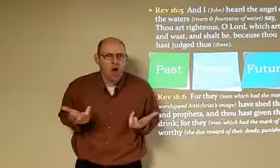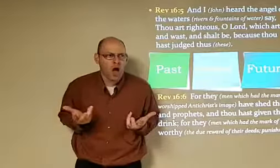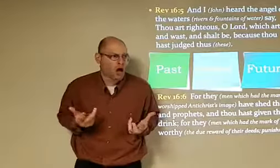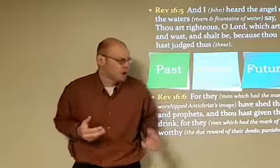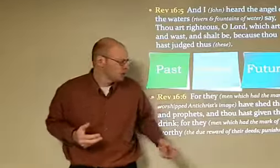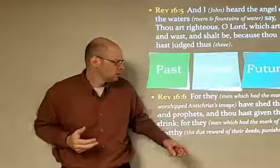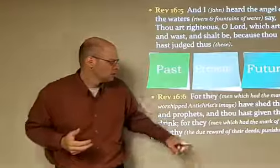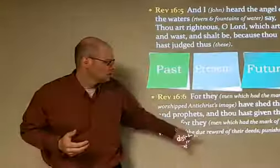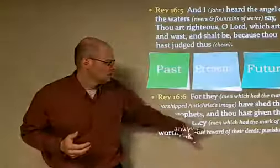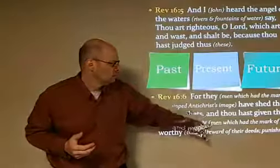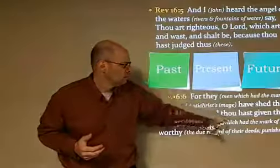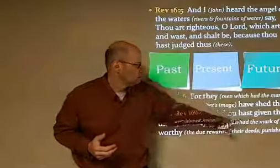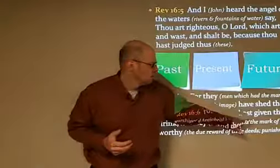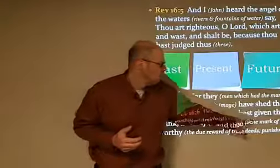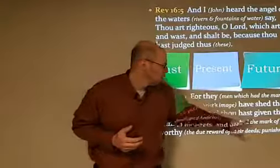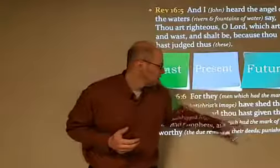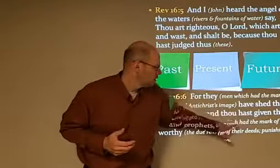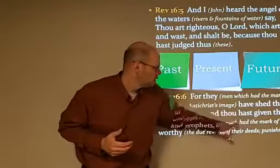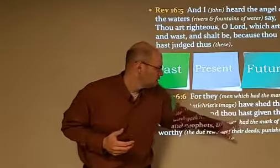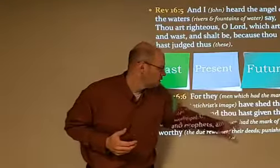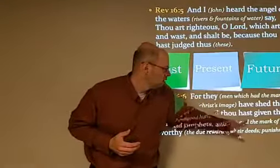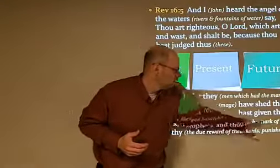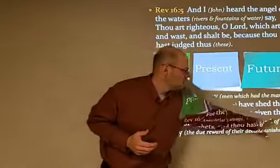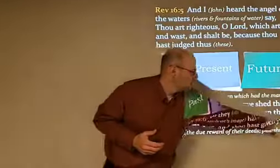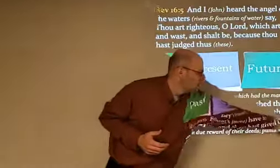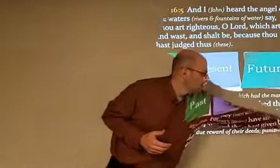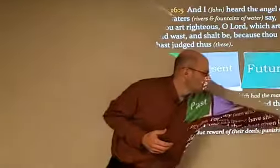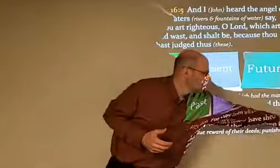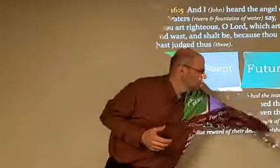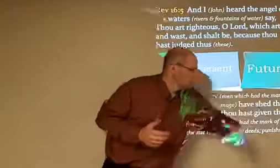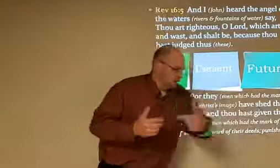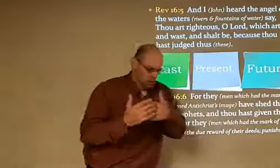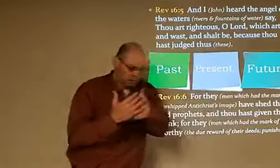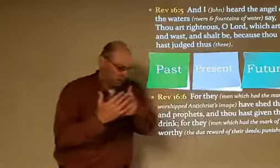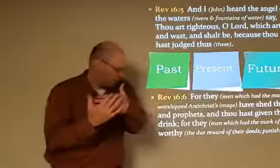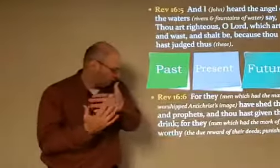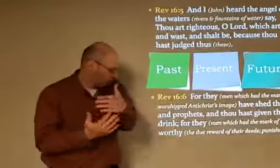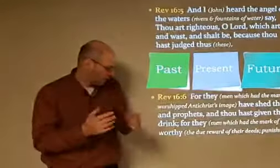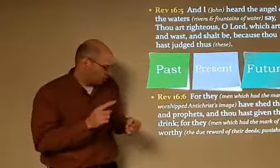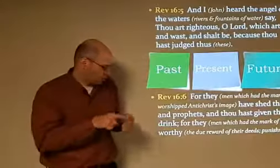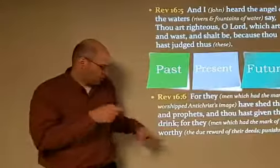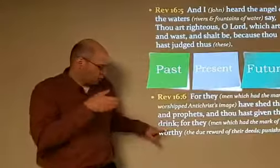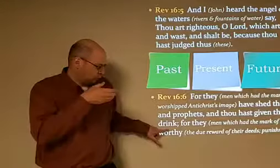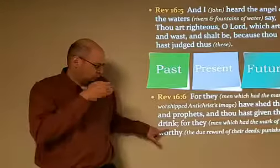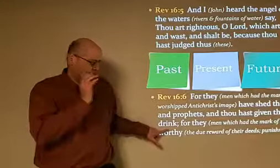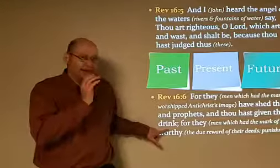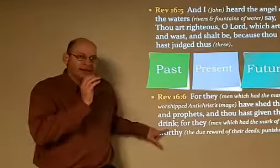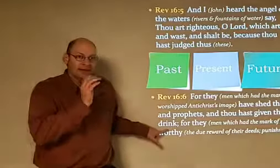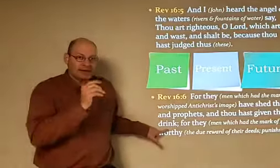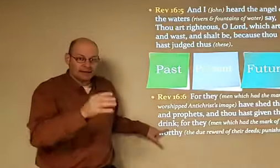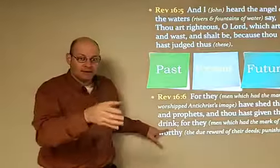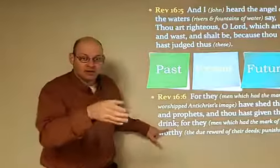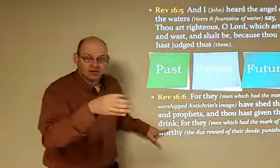What is my reward because of what I just did? It says, "And thou hast given them blood to